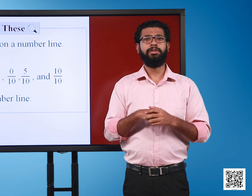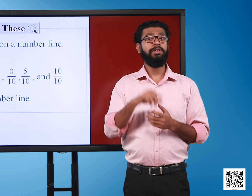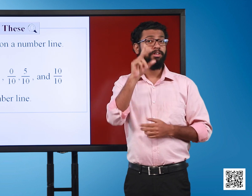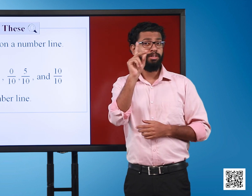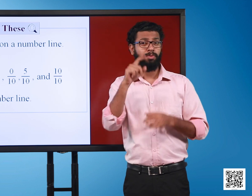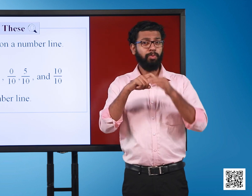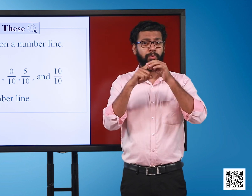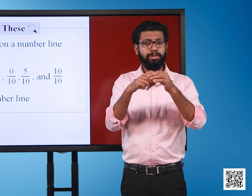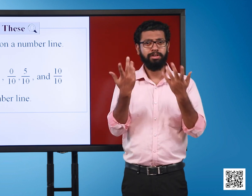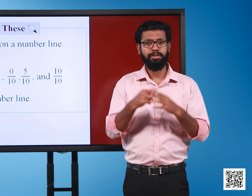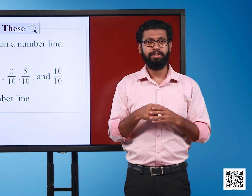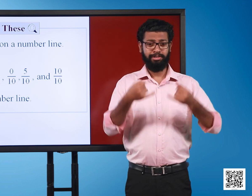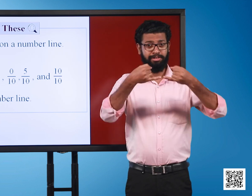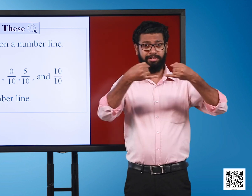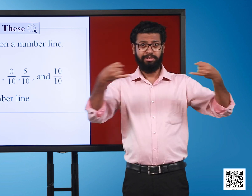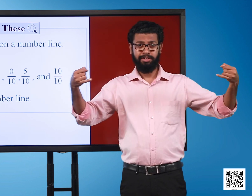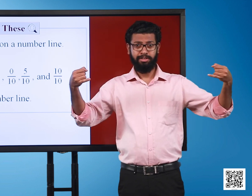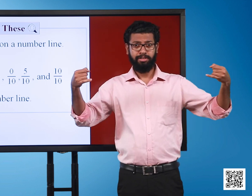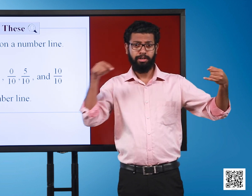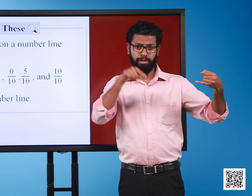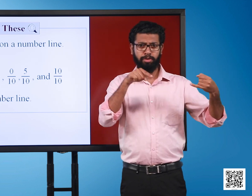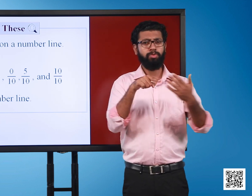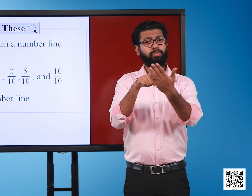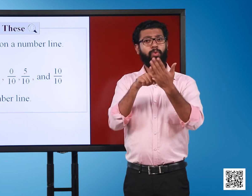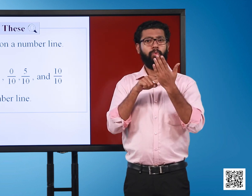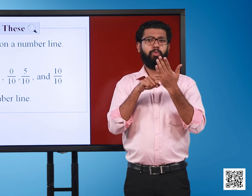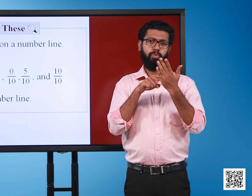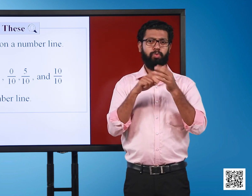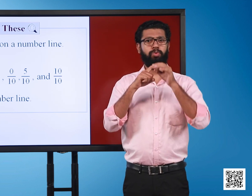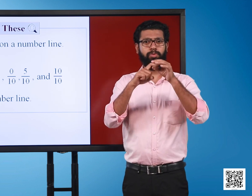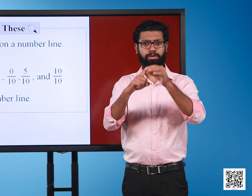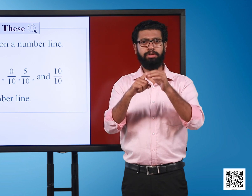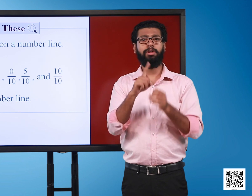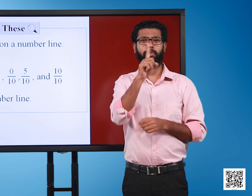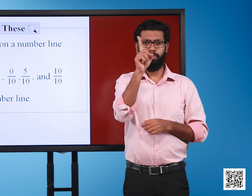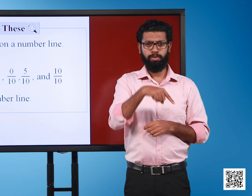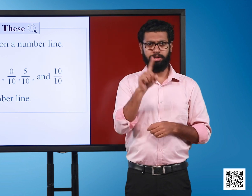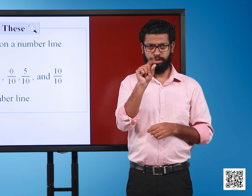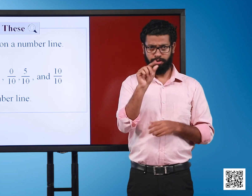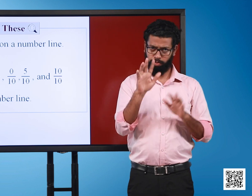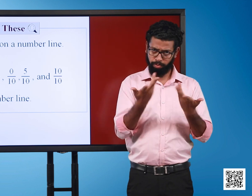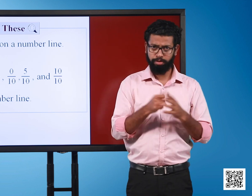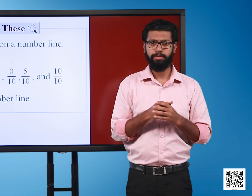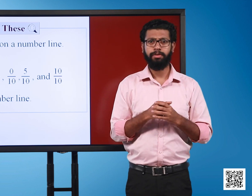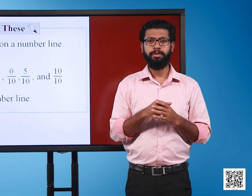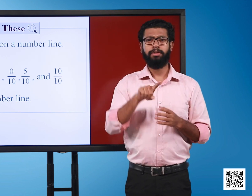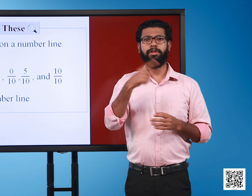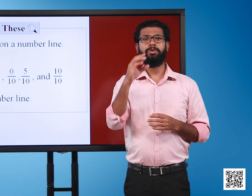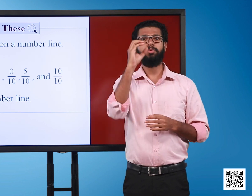2. Show 1/10, 0 upon 10, 5/10 and 10 upon 10 on a number line.